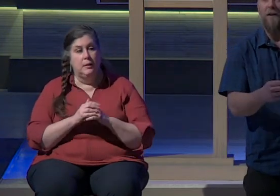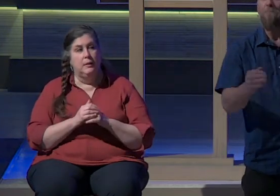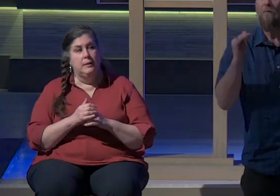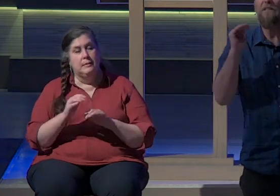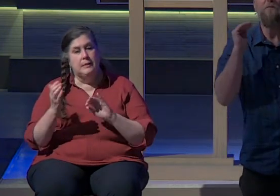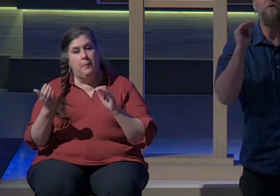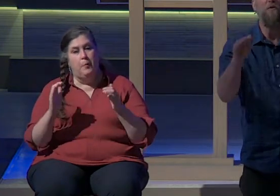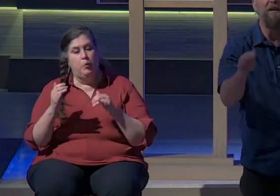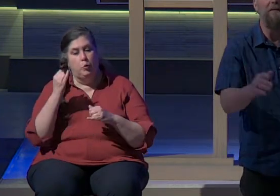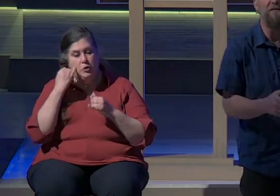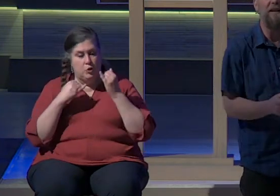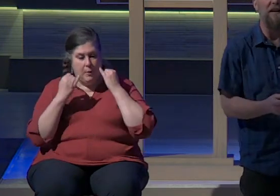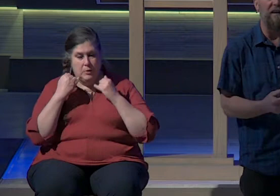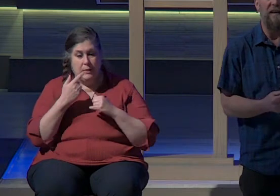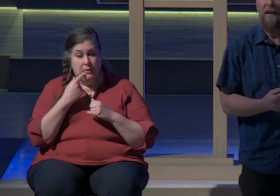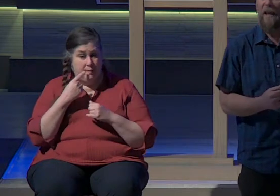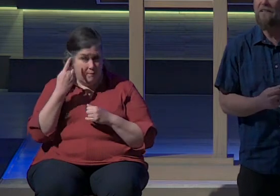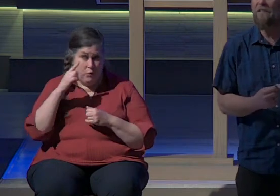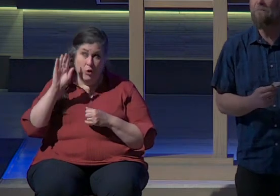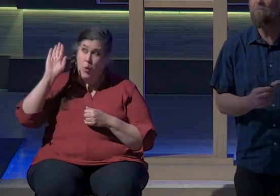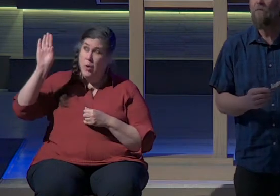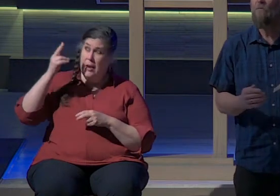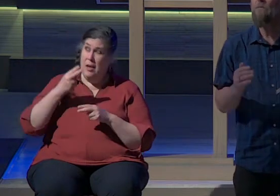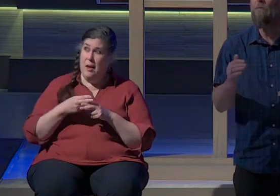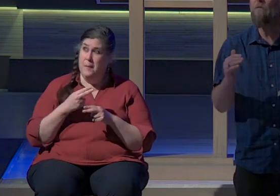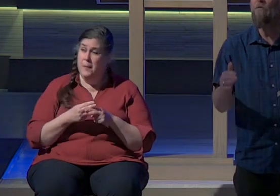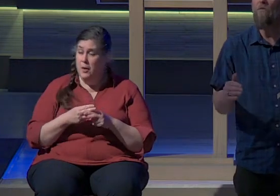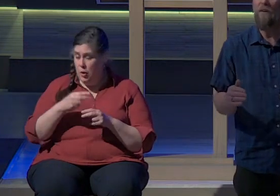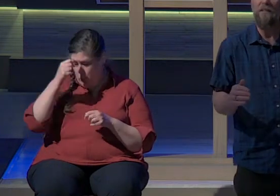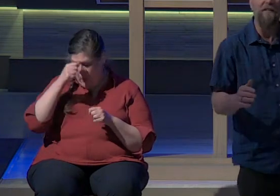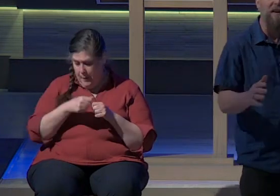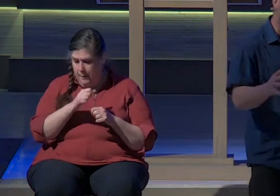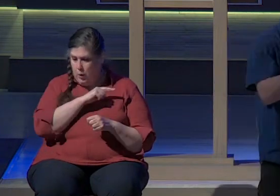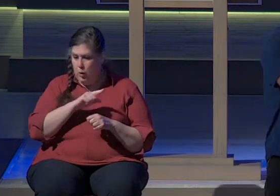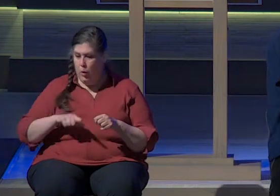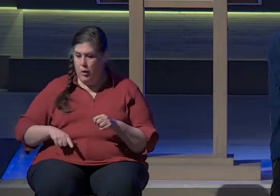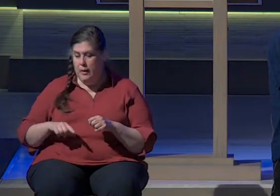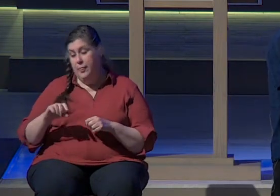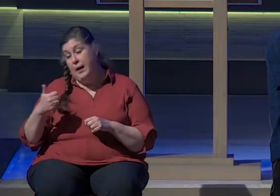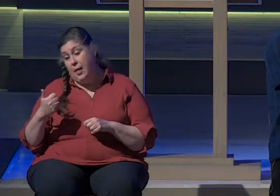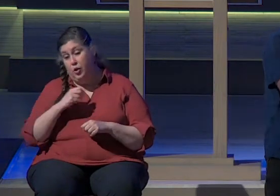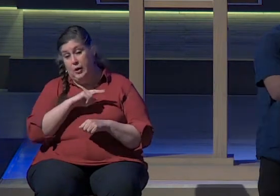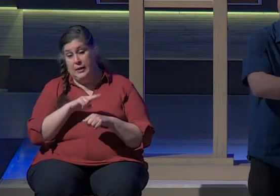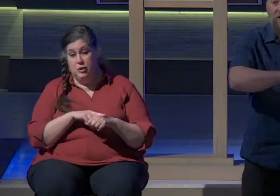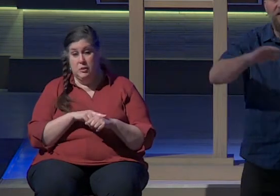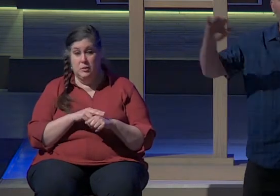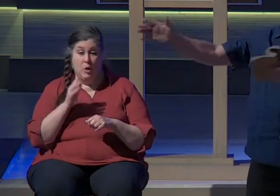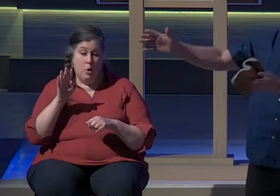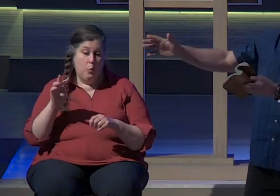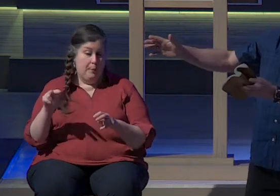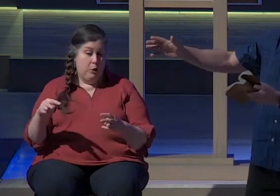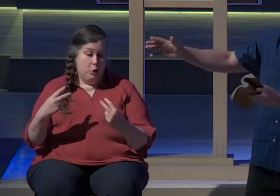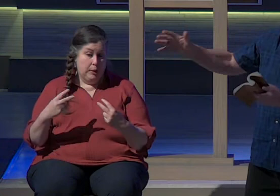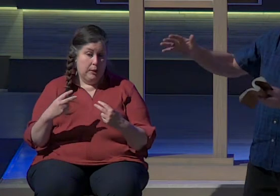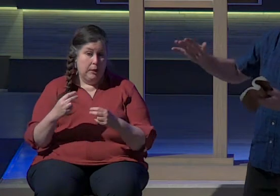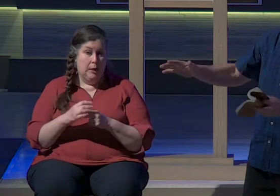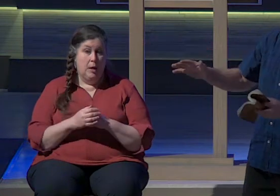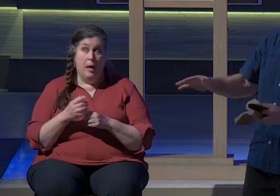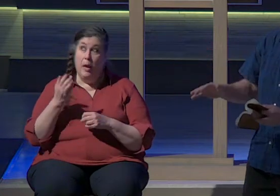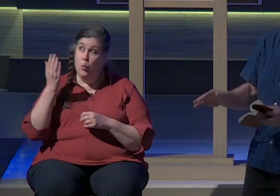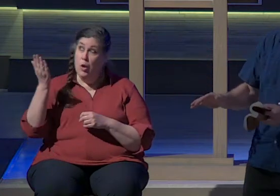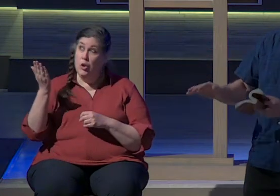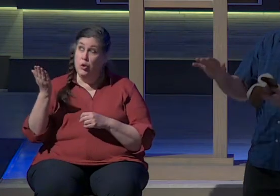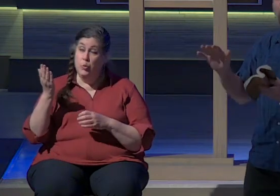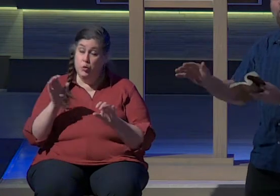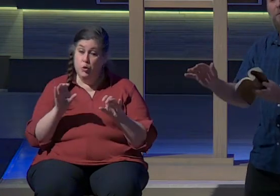says. Look, it's for your name's sake, as in, remember, Lord, that the other nations are going to be looking at what you